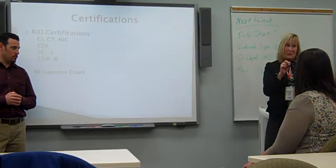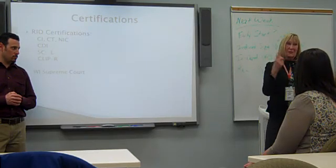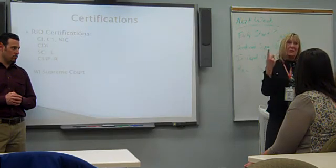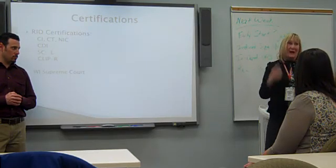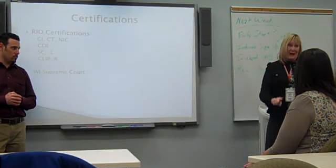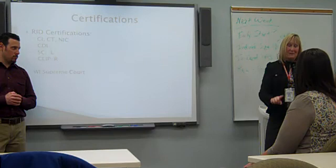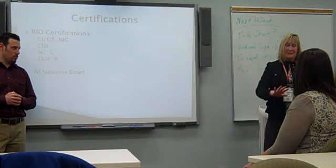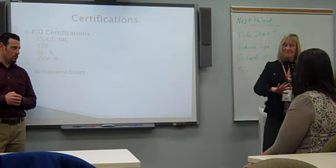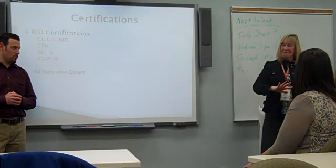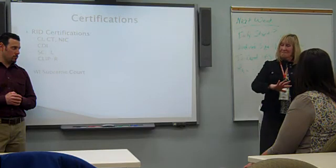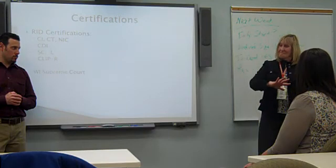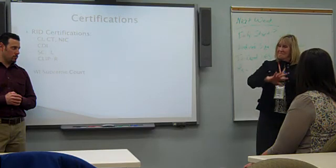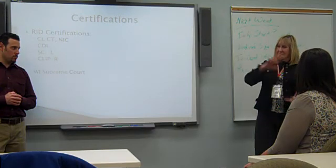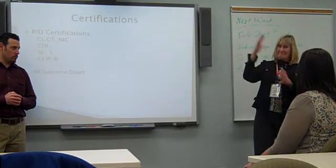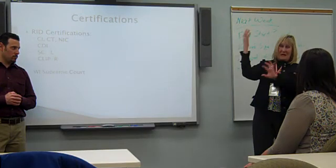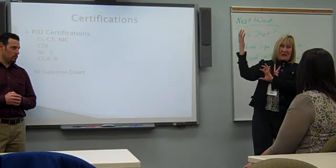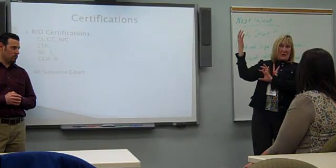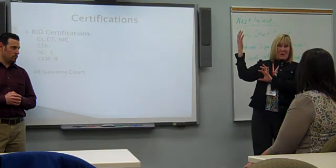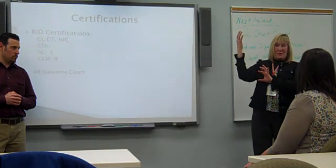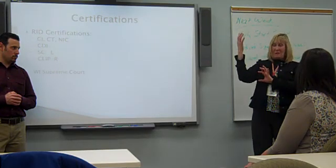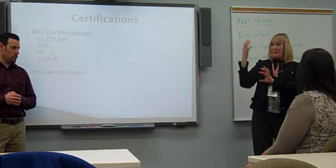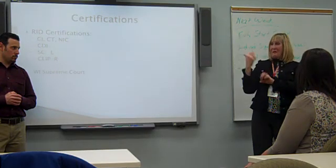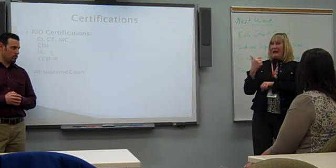You'd think those questions were pretty simple, but